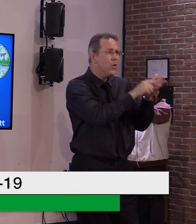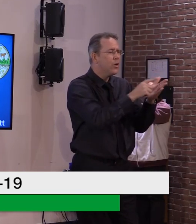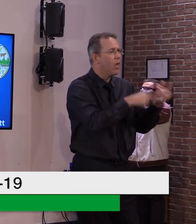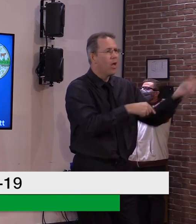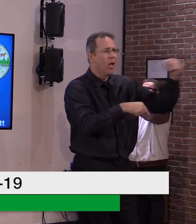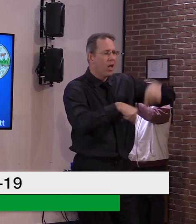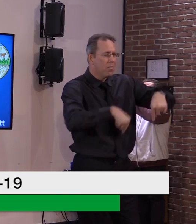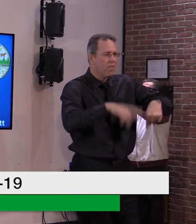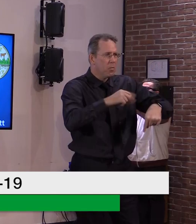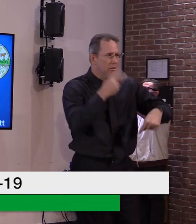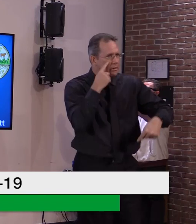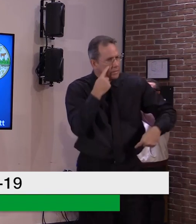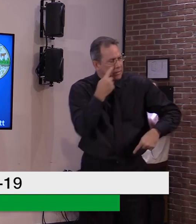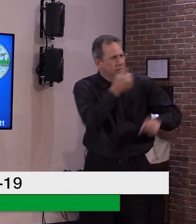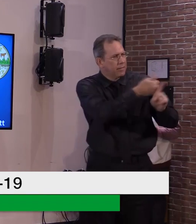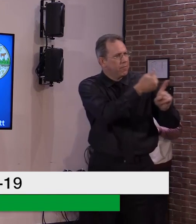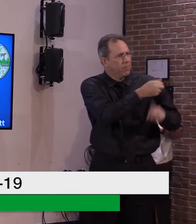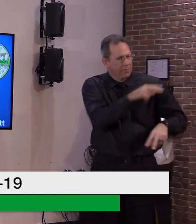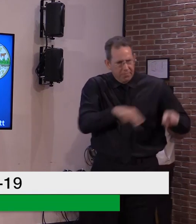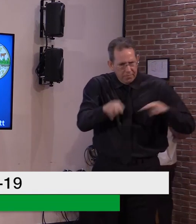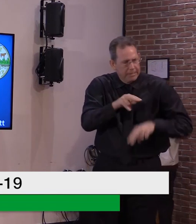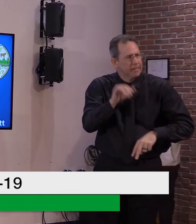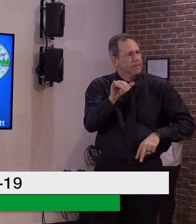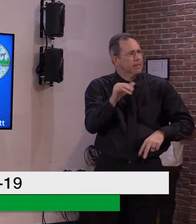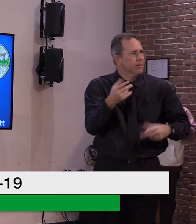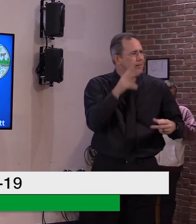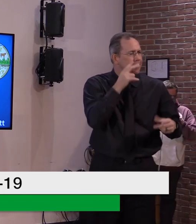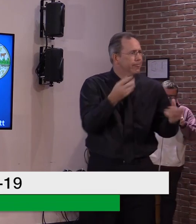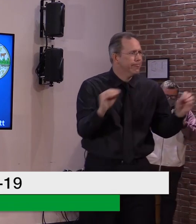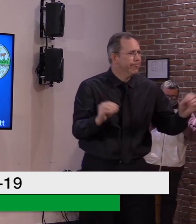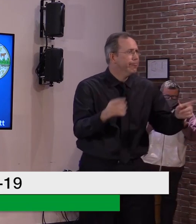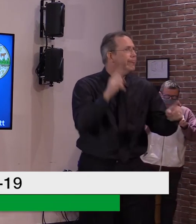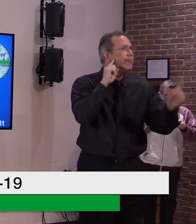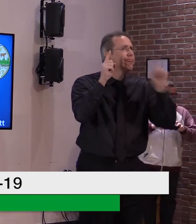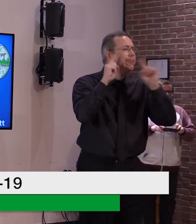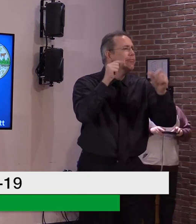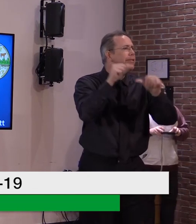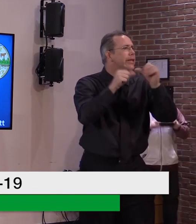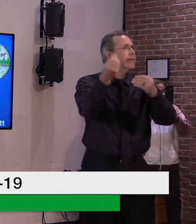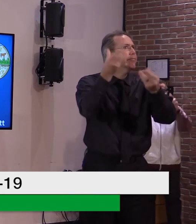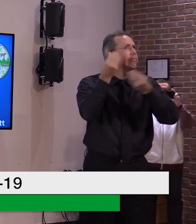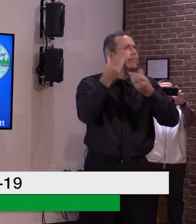states but i think we've answered your concerns satisfactorily